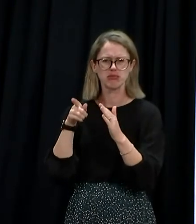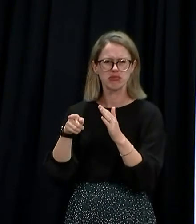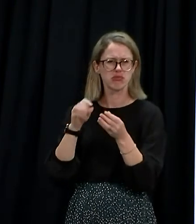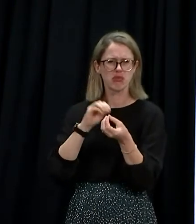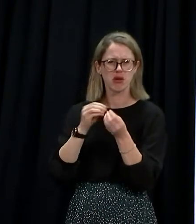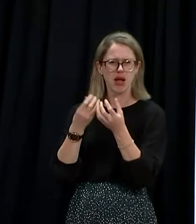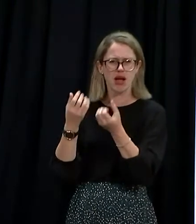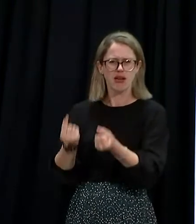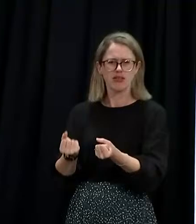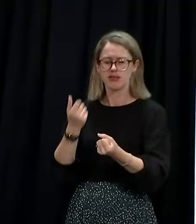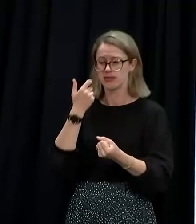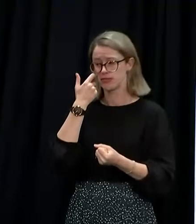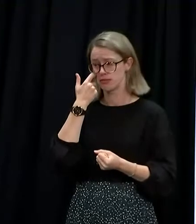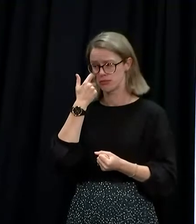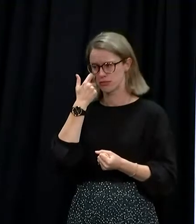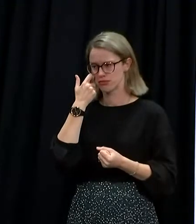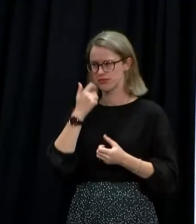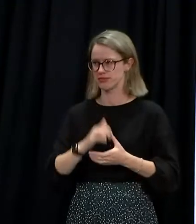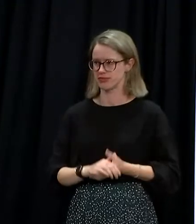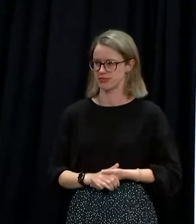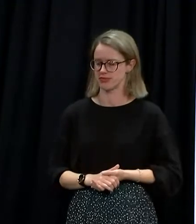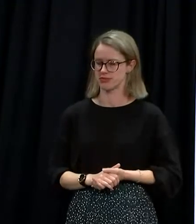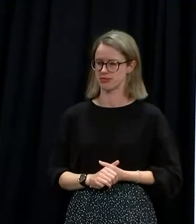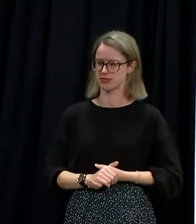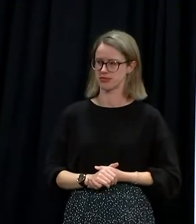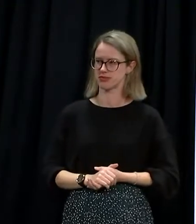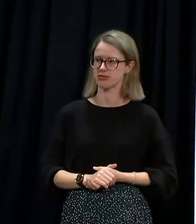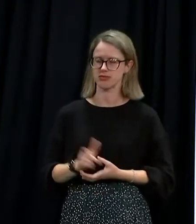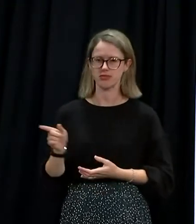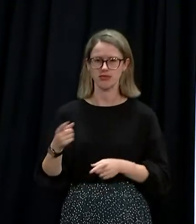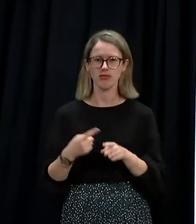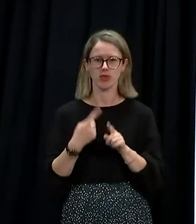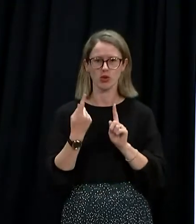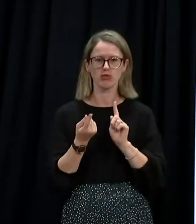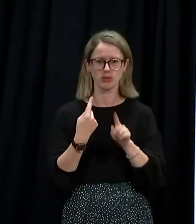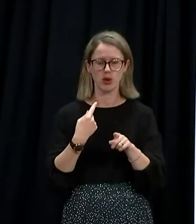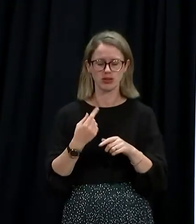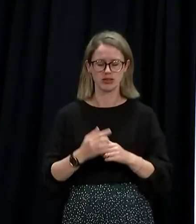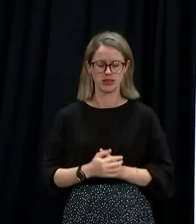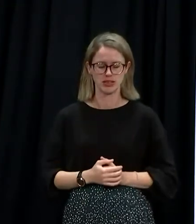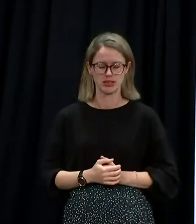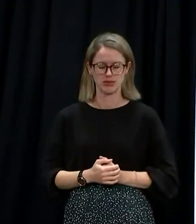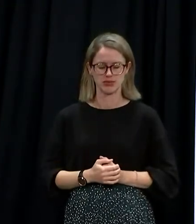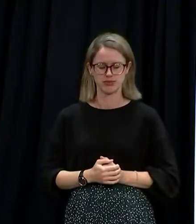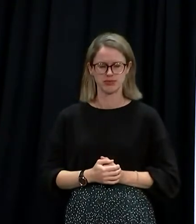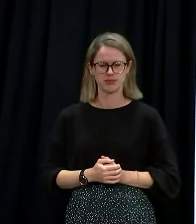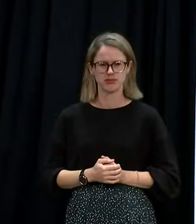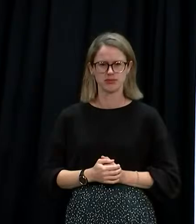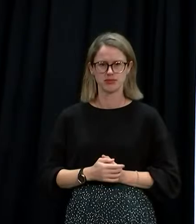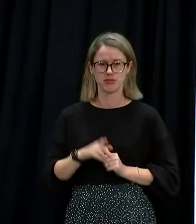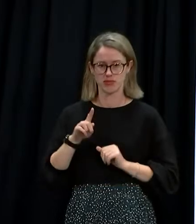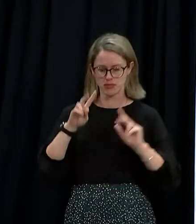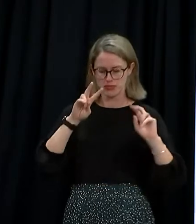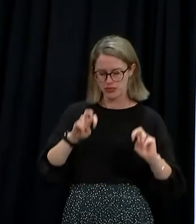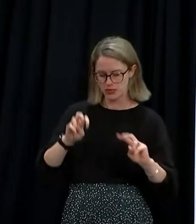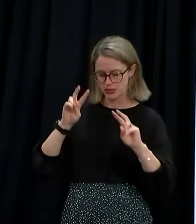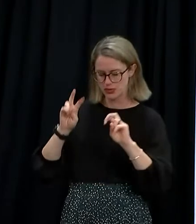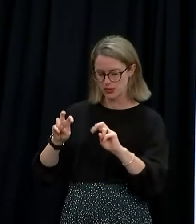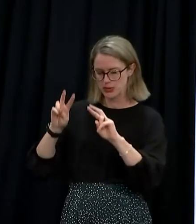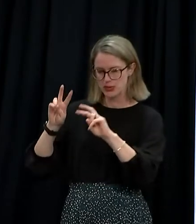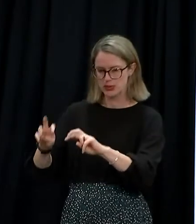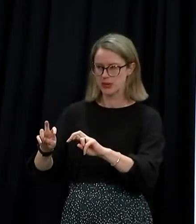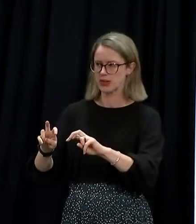you're getting? I'll give you a very quick response, and then primarily for the answer, I'll hand over to Dr. Bloomfield. But all of that analysis is